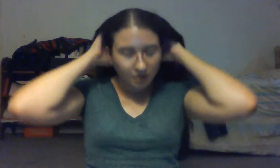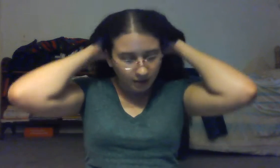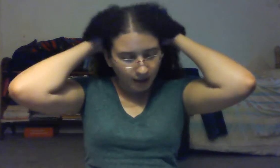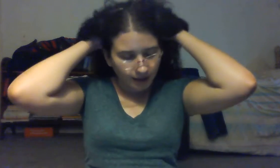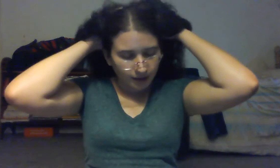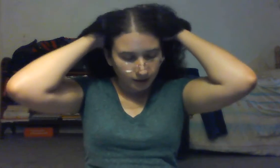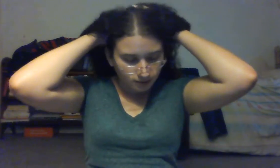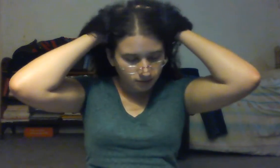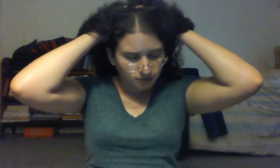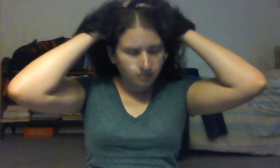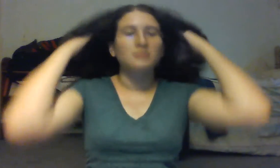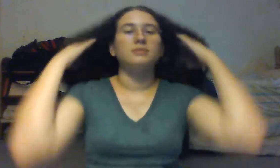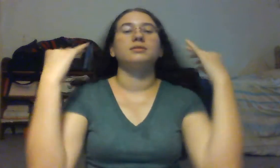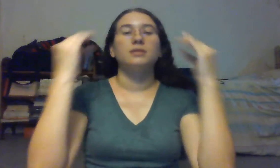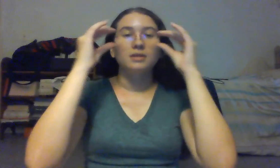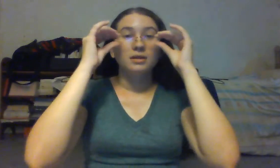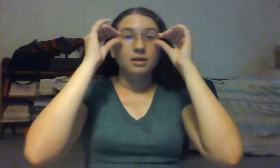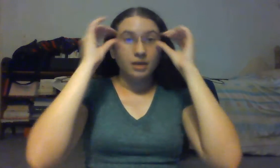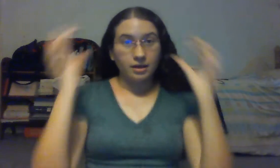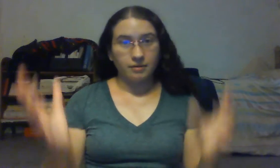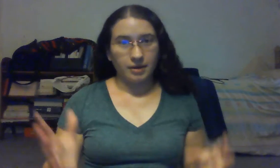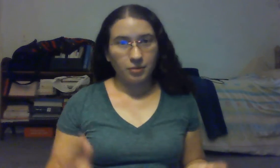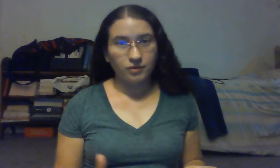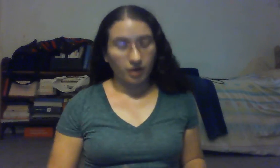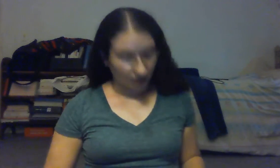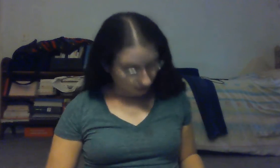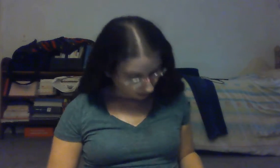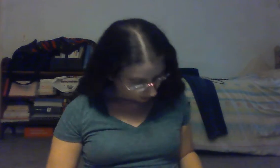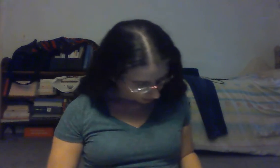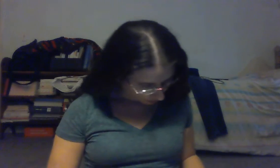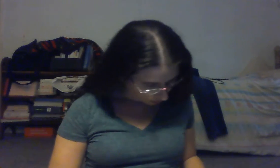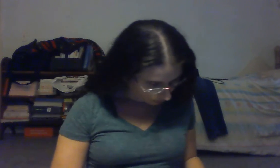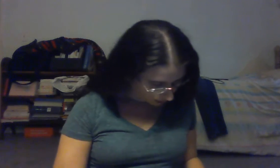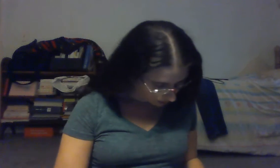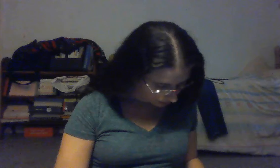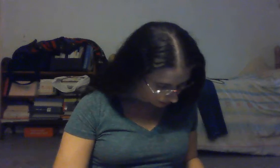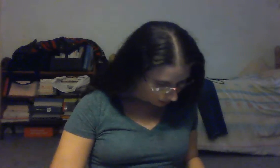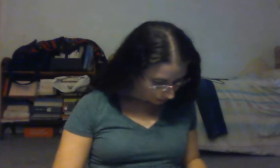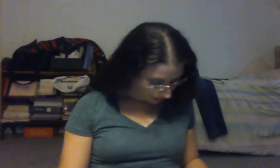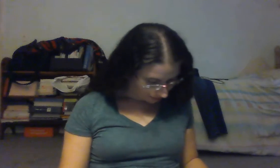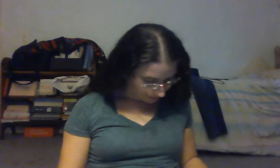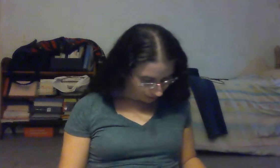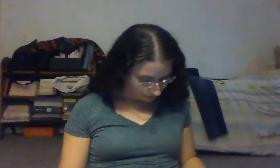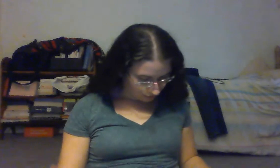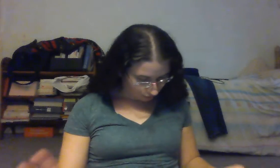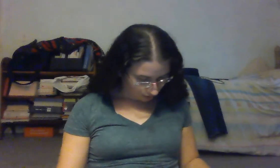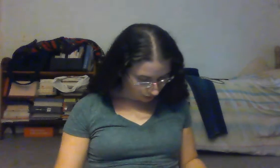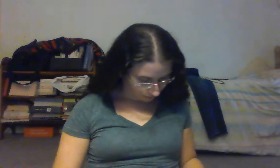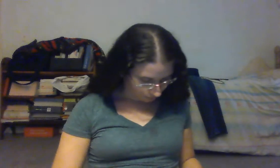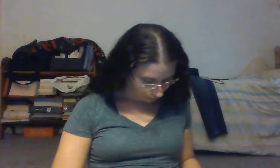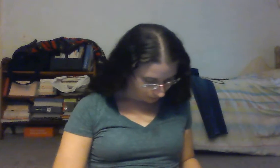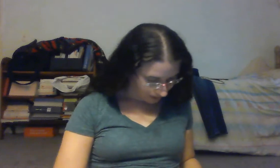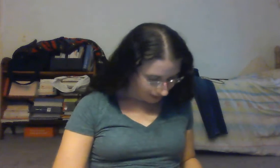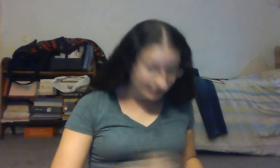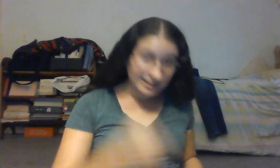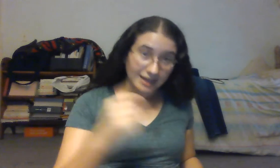got a headache. Ugh. Anyway, moving on. Next one. Here we have some directional verbs.